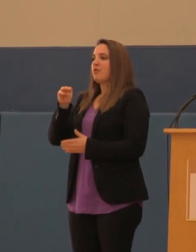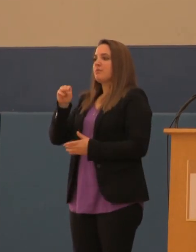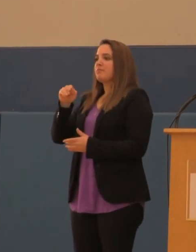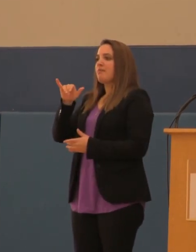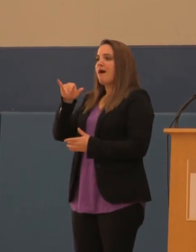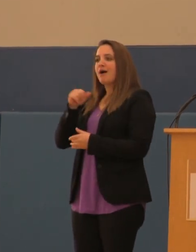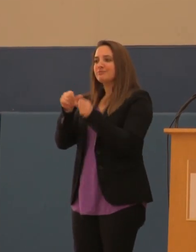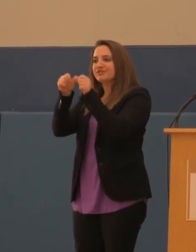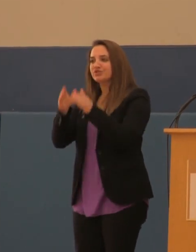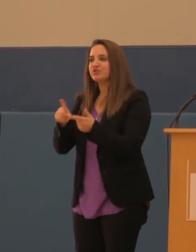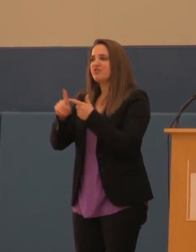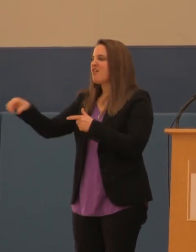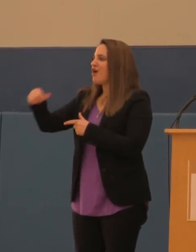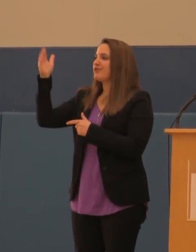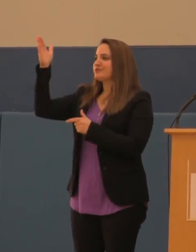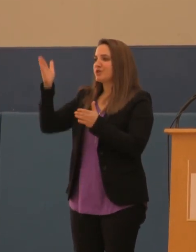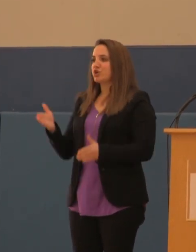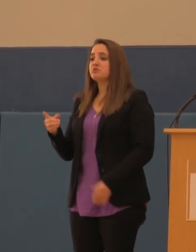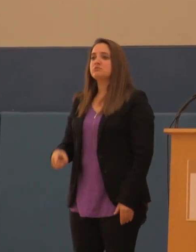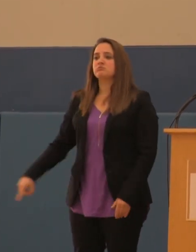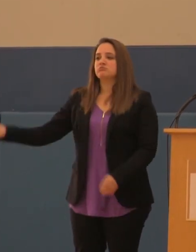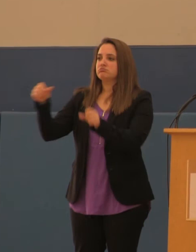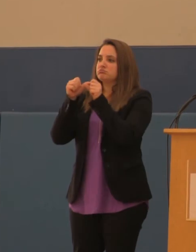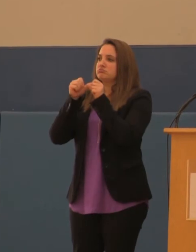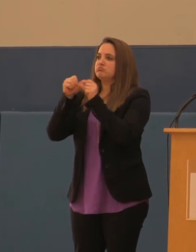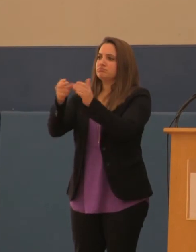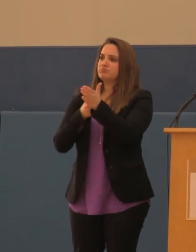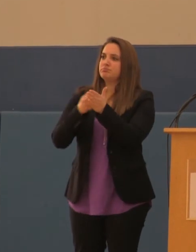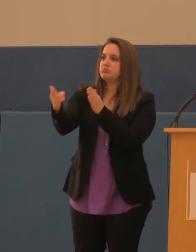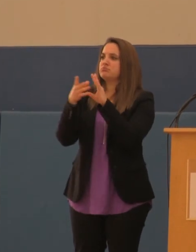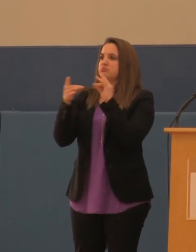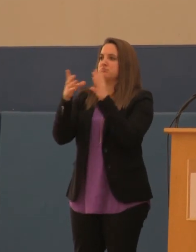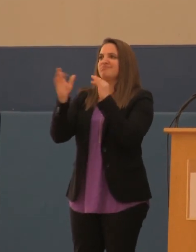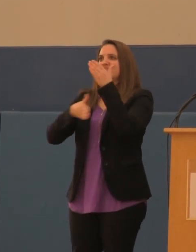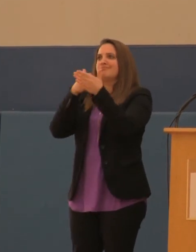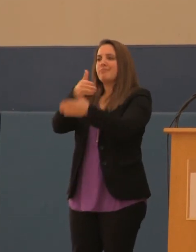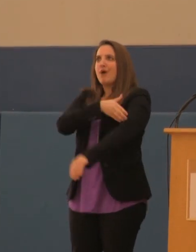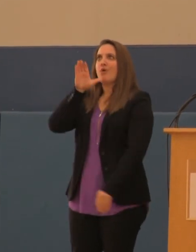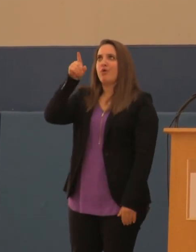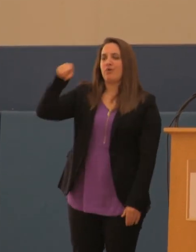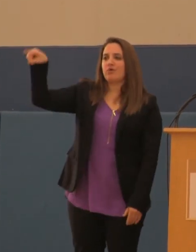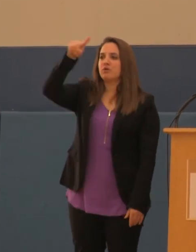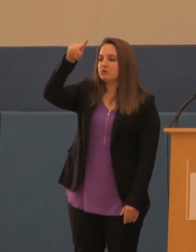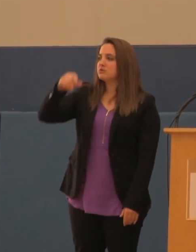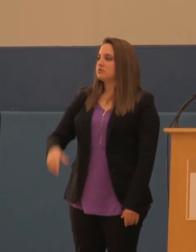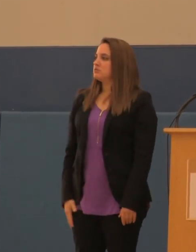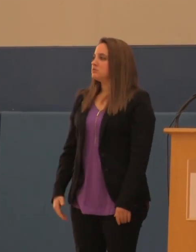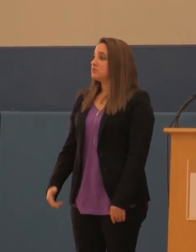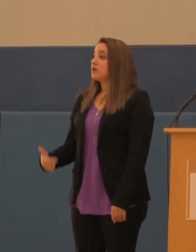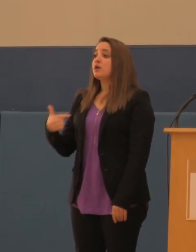Fellow speakers who are continuing to speak truth to power. And there's one thing we know for